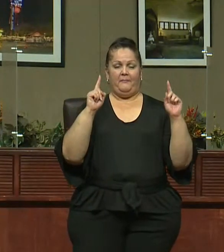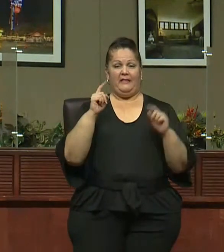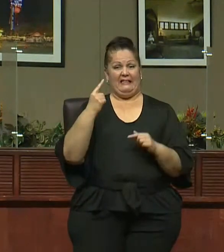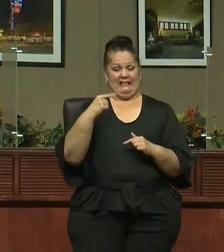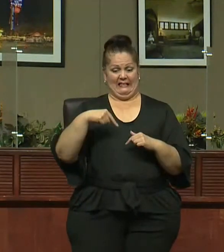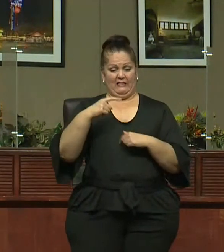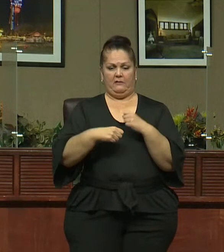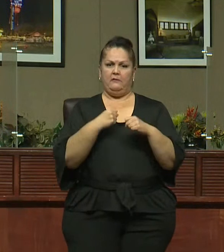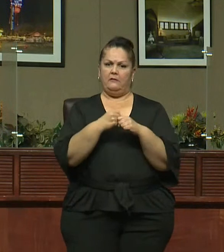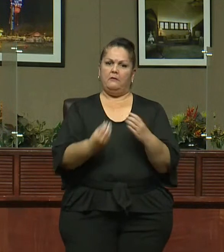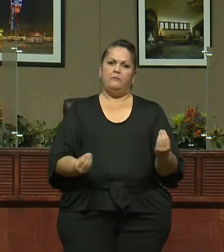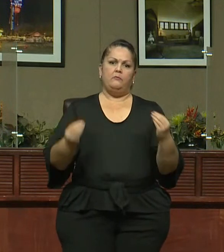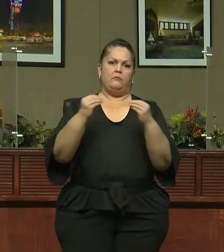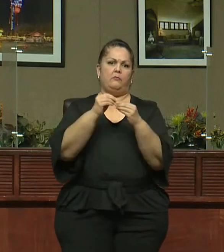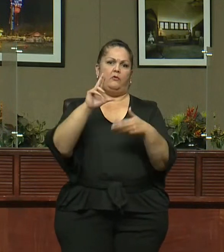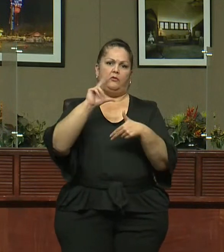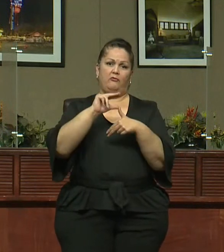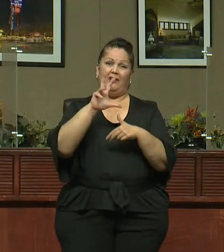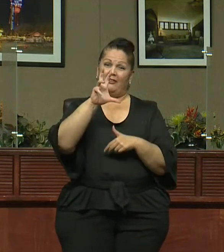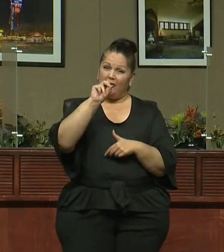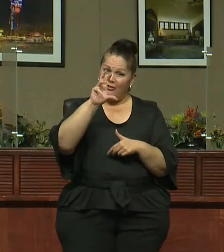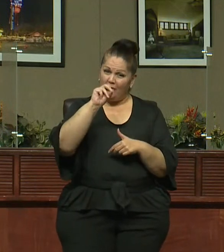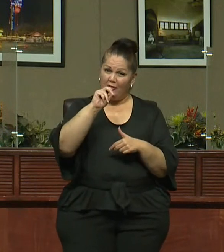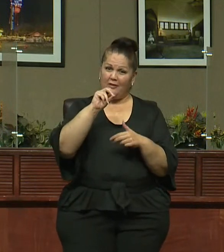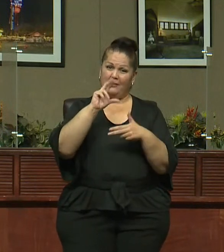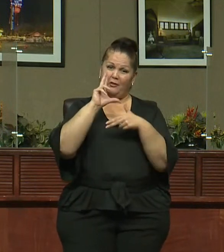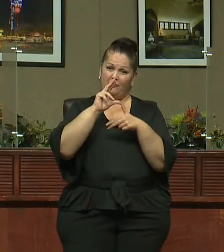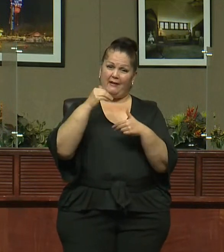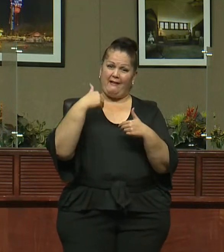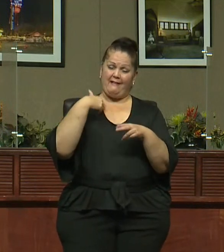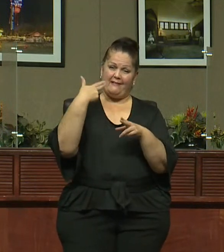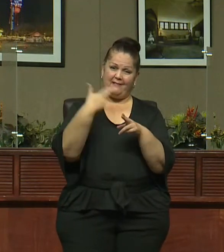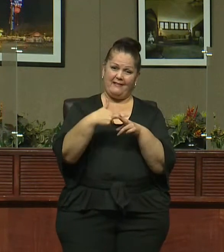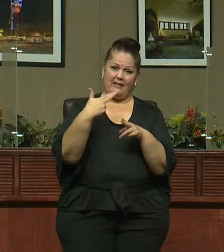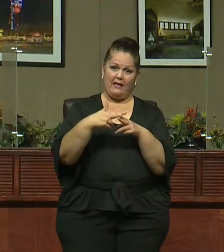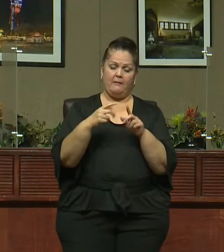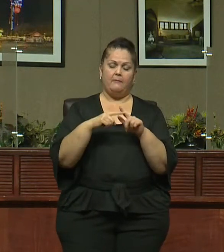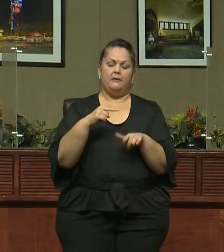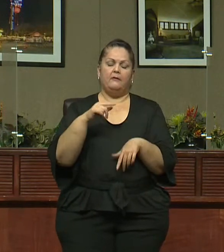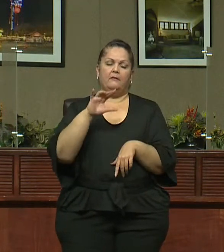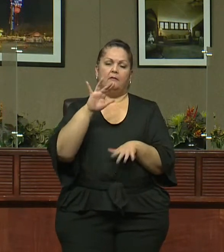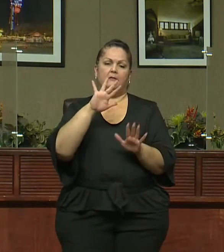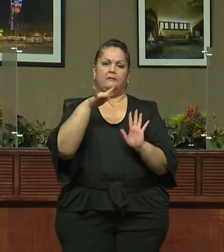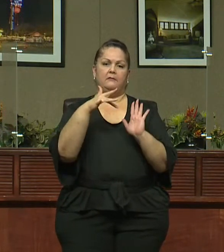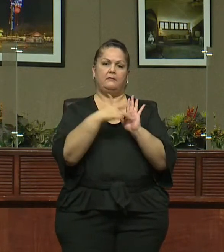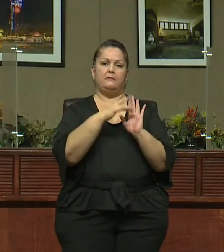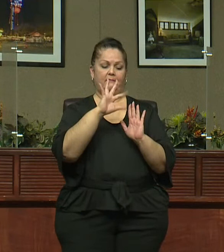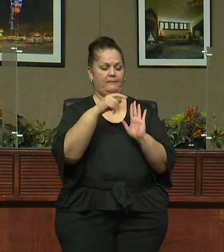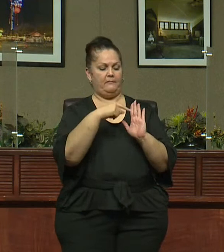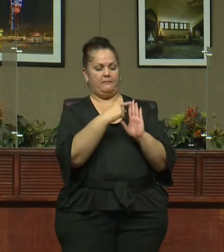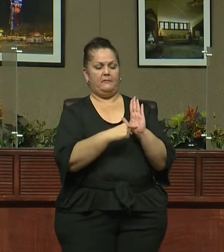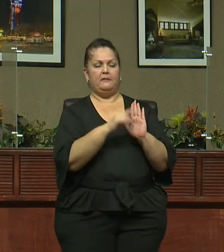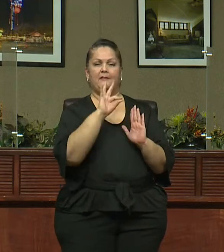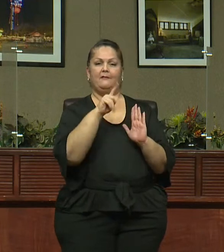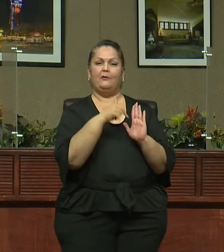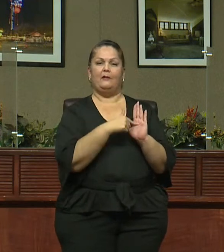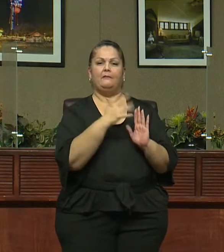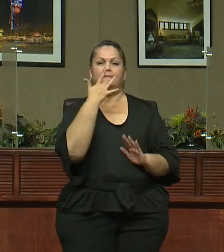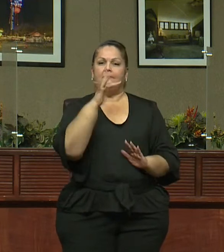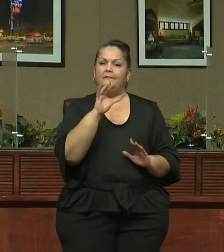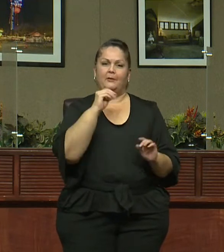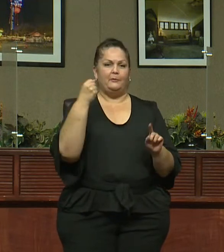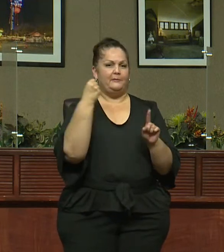year. There were 30 named storms, but we were fortunate that none of them actually